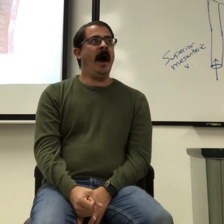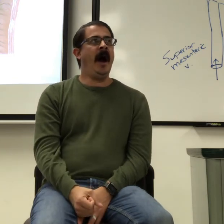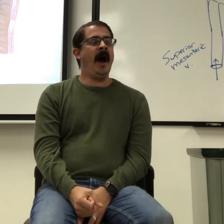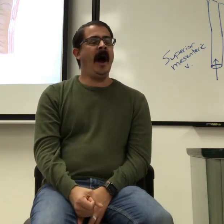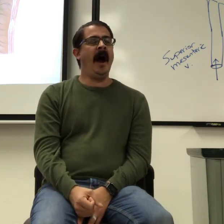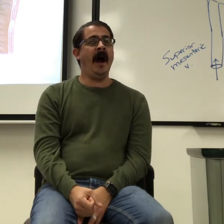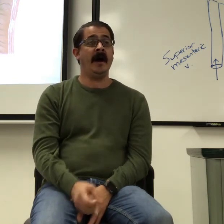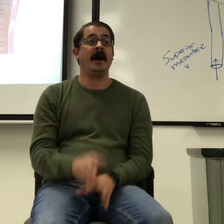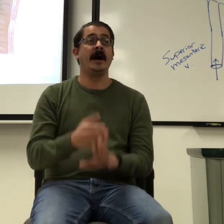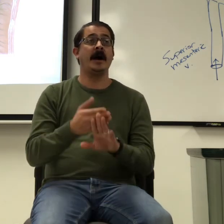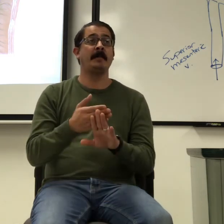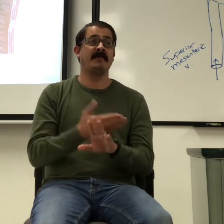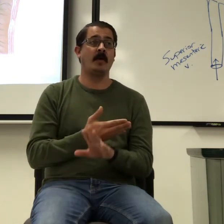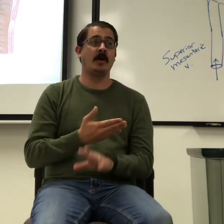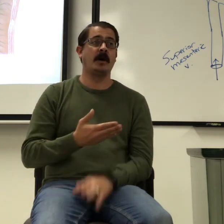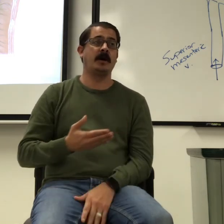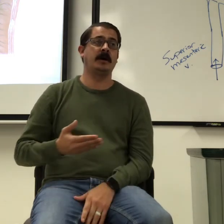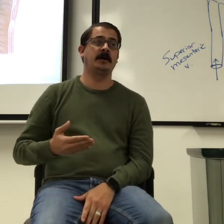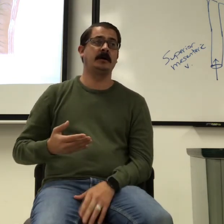Before